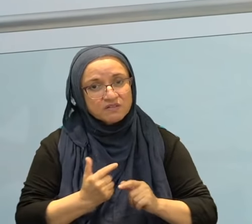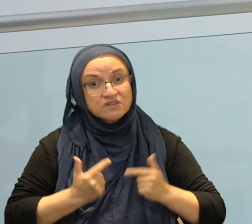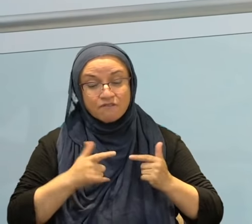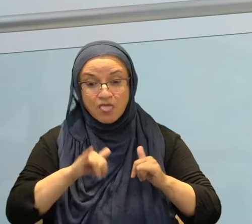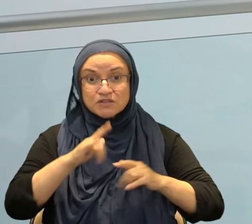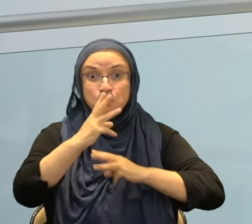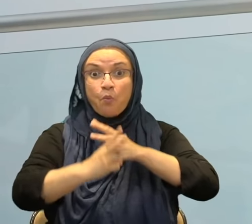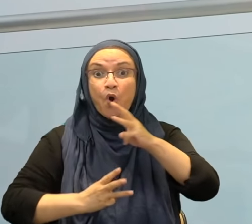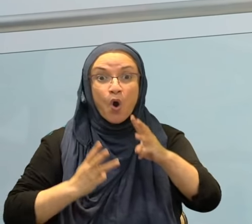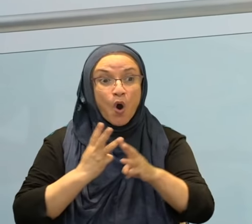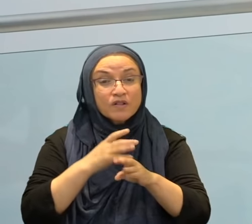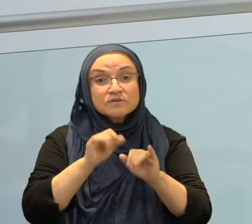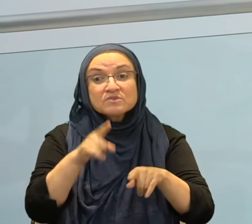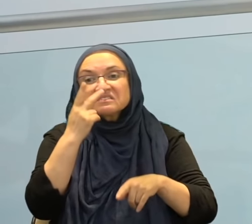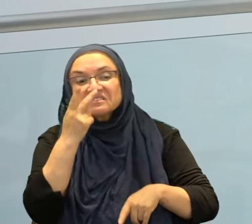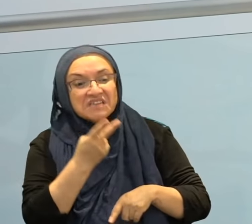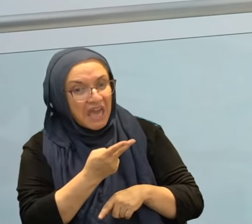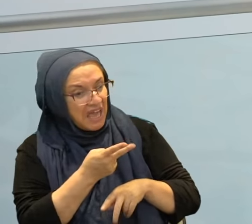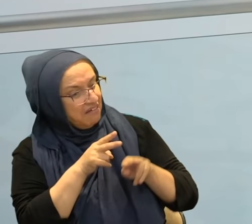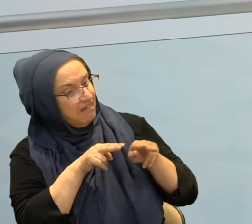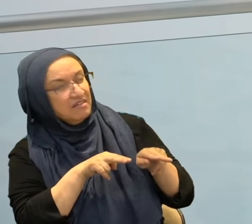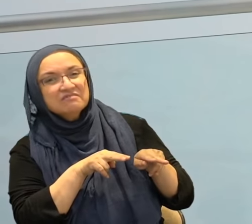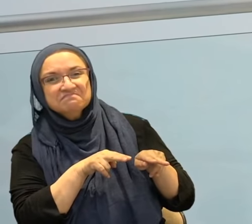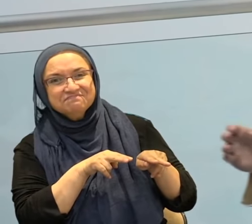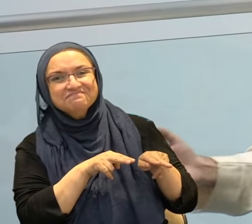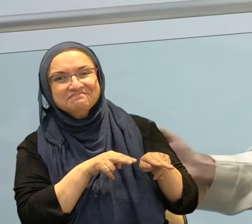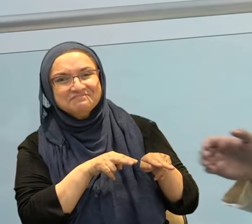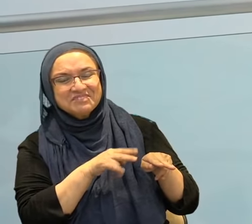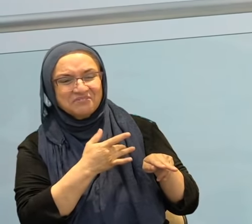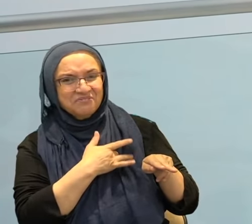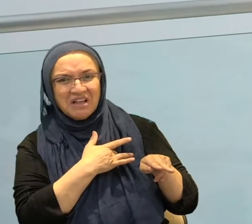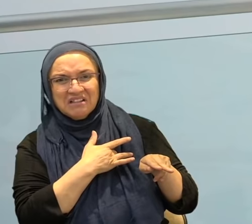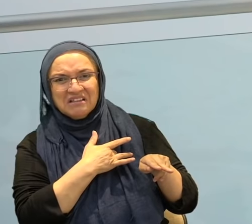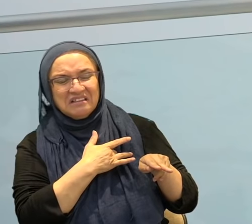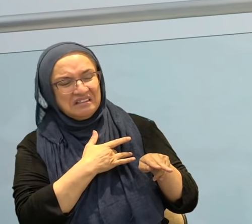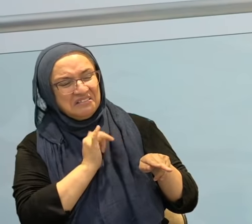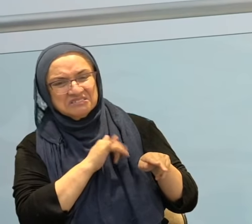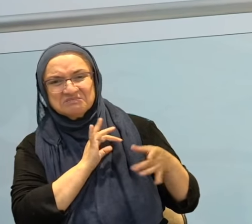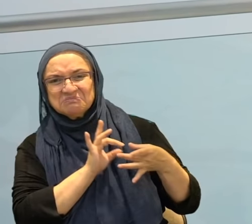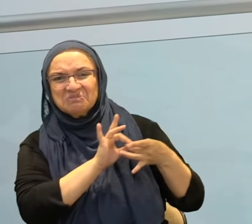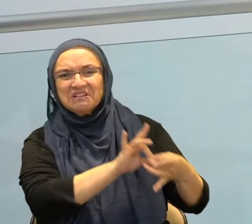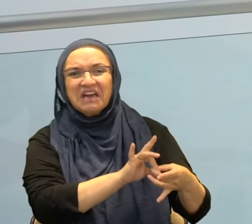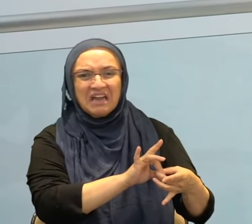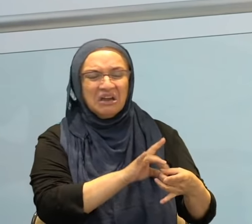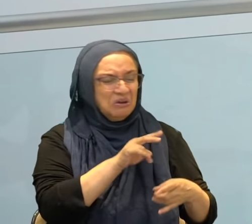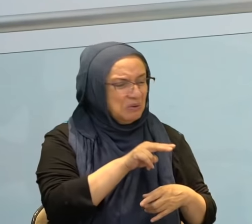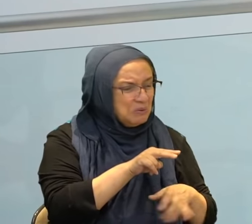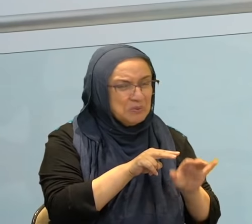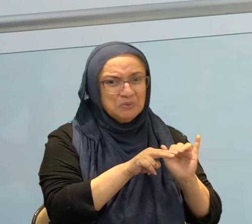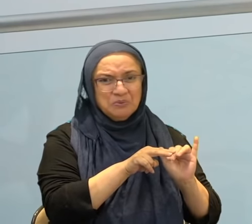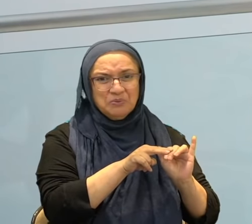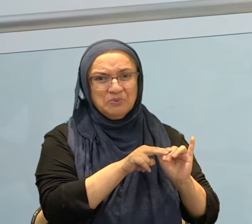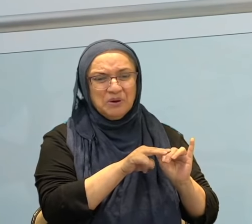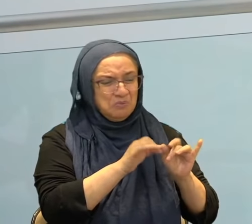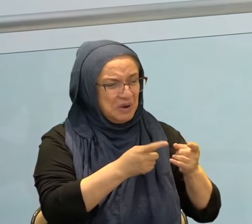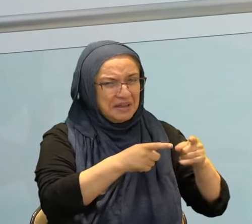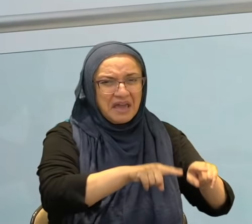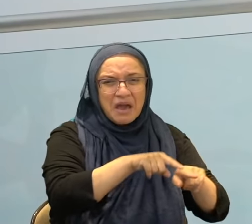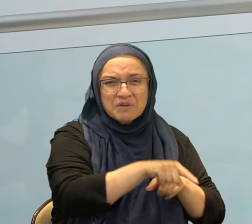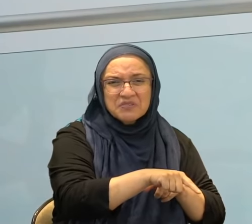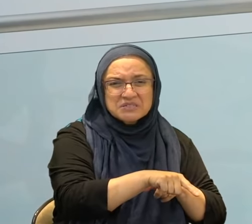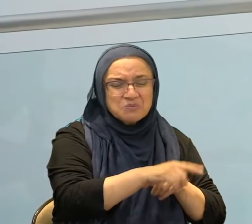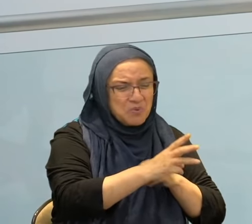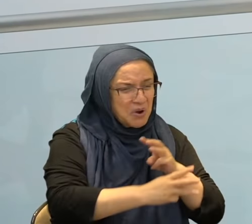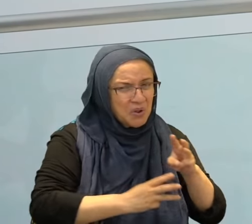sees a person falling off of a plane in Afghanistan or off of a boat from Libya and where does my heart go to? How can I